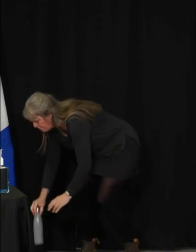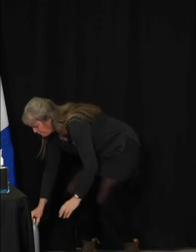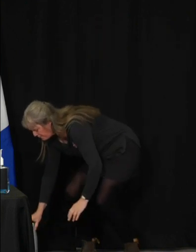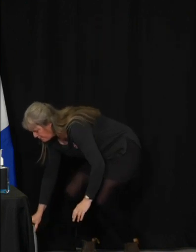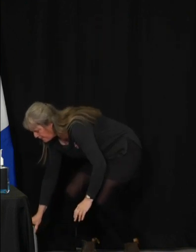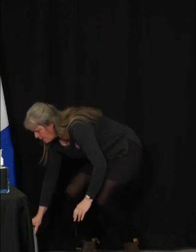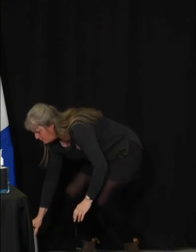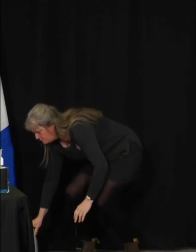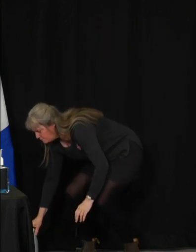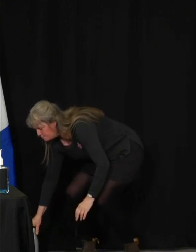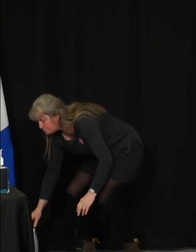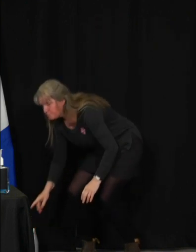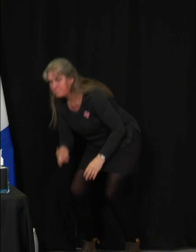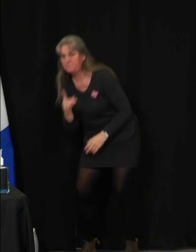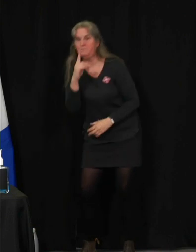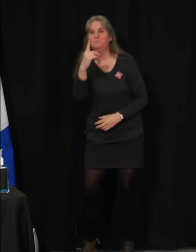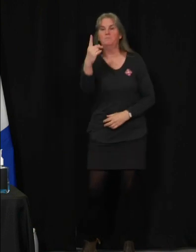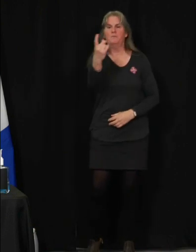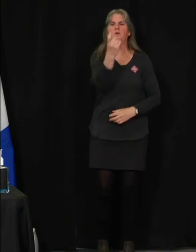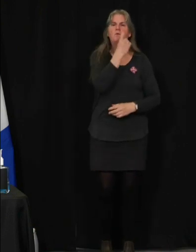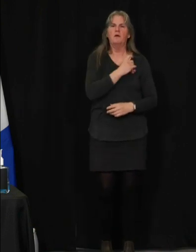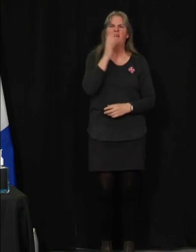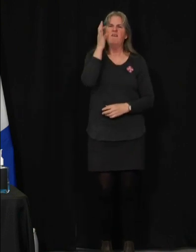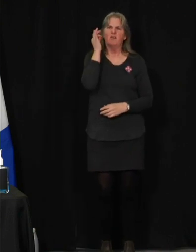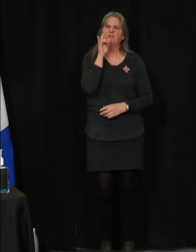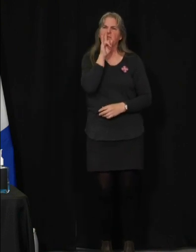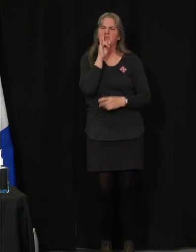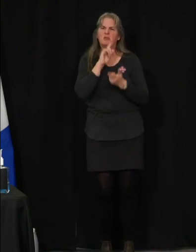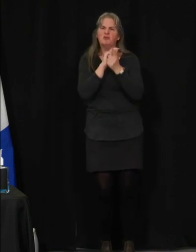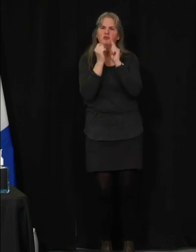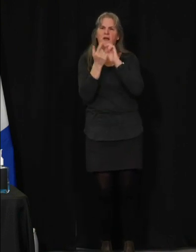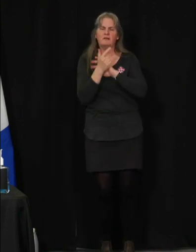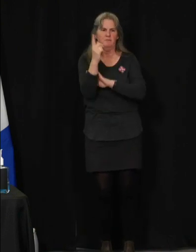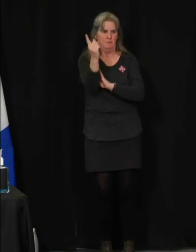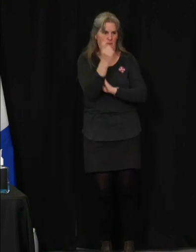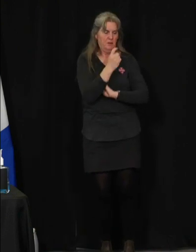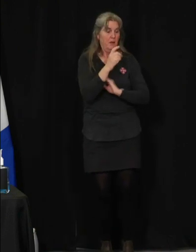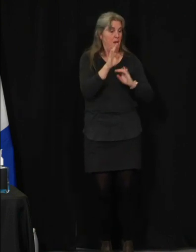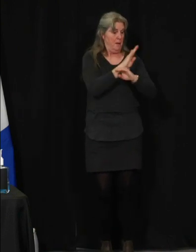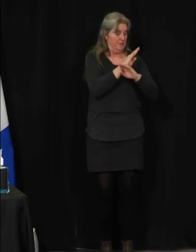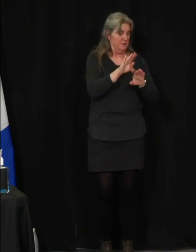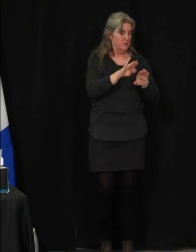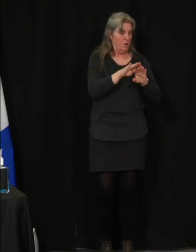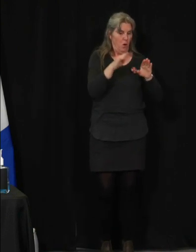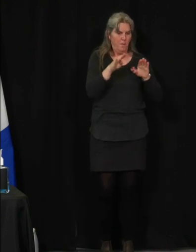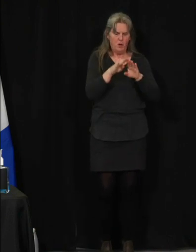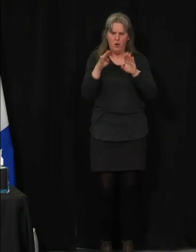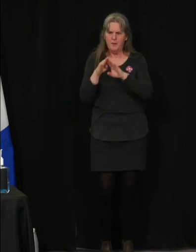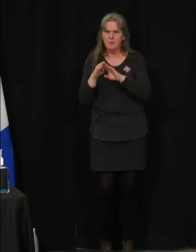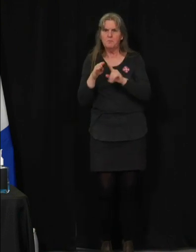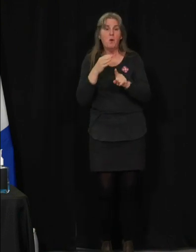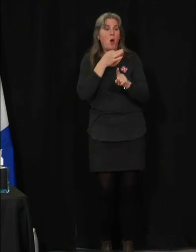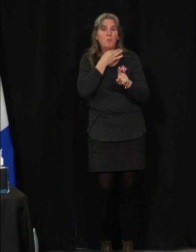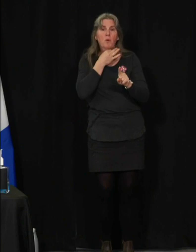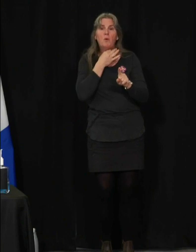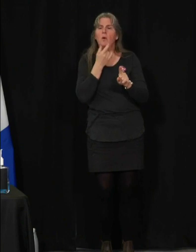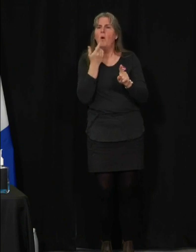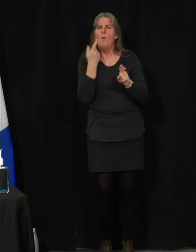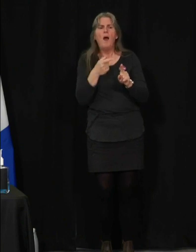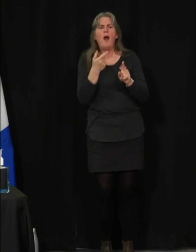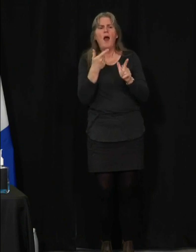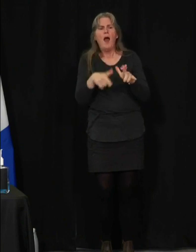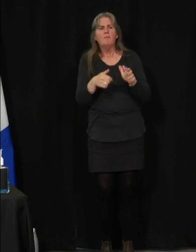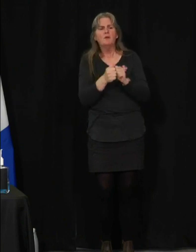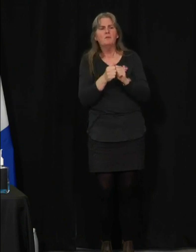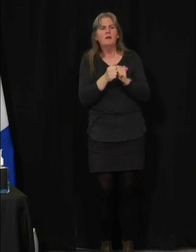for Dr. Hanley. As the businesses are reopening, how is it going to happen, for example, with